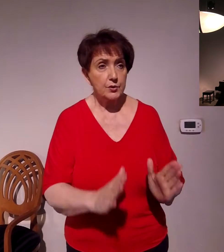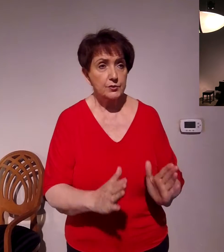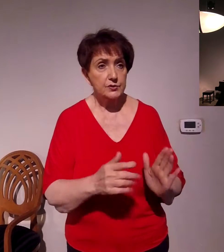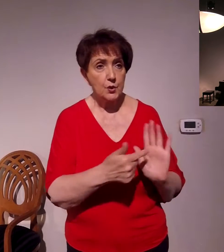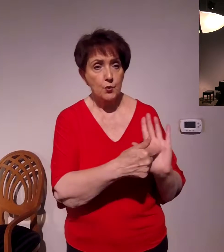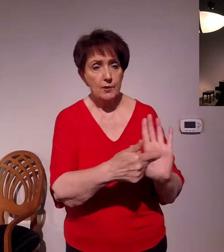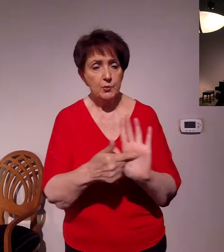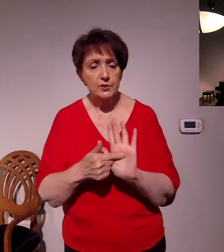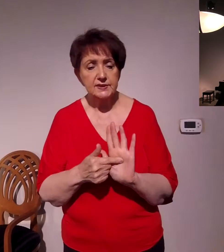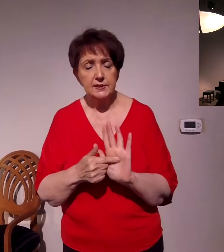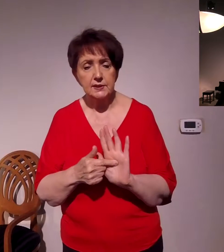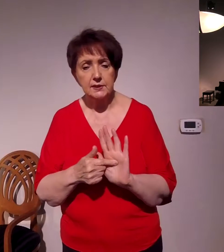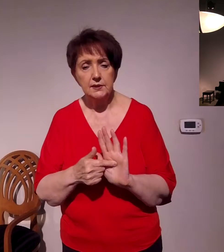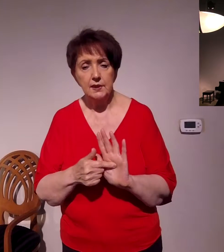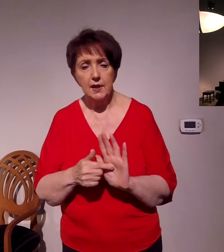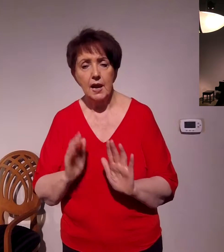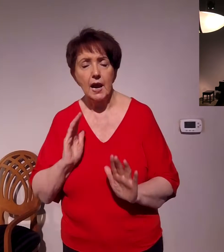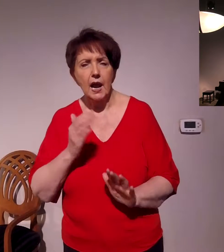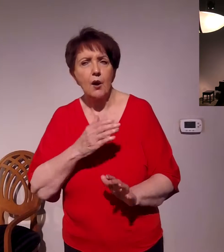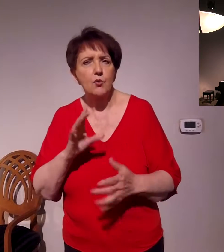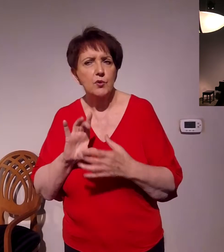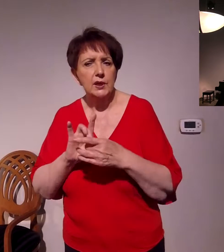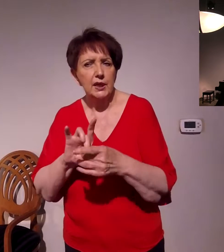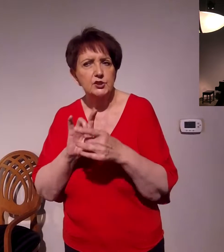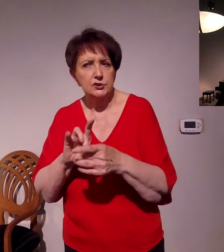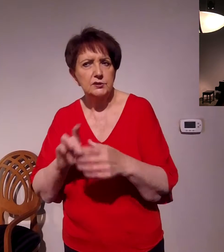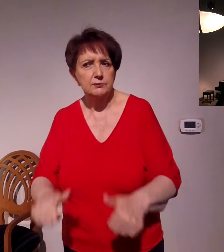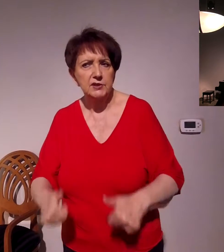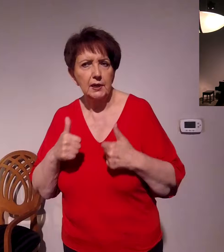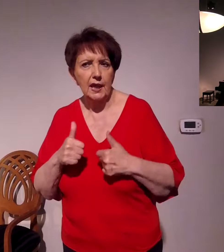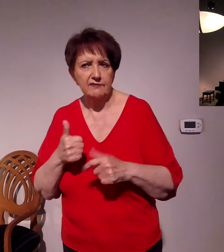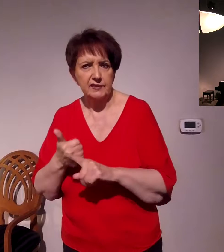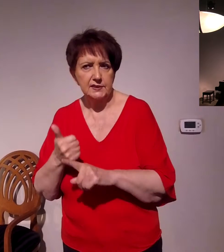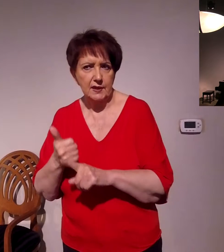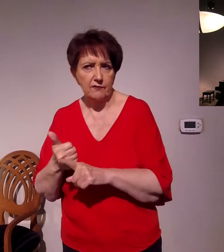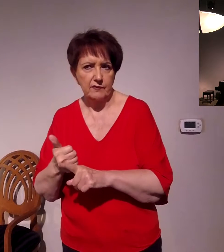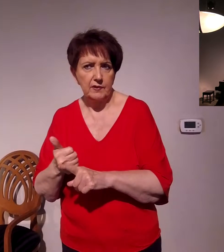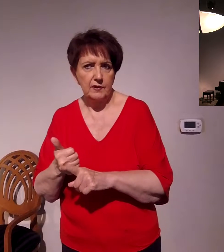our relationship to life itself.